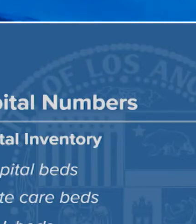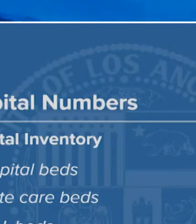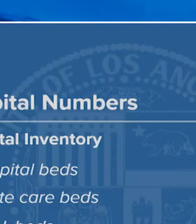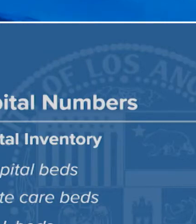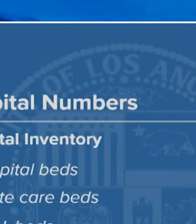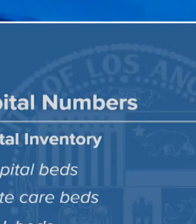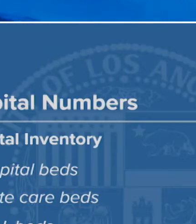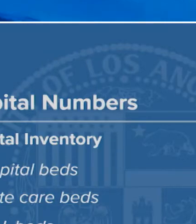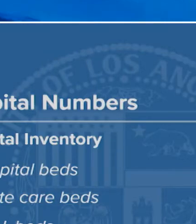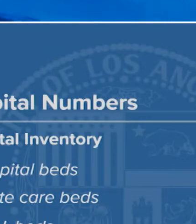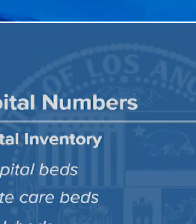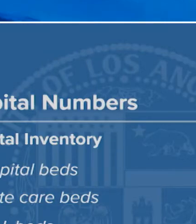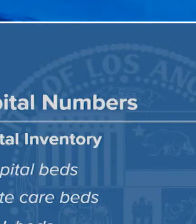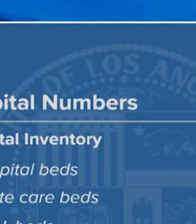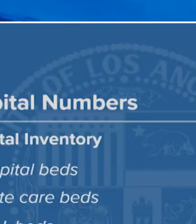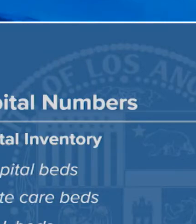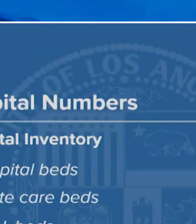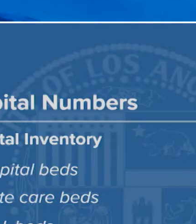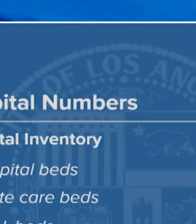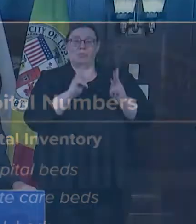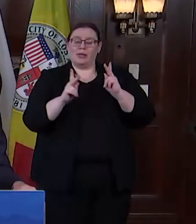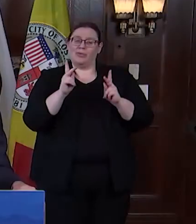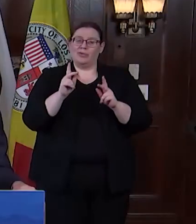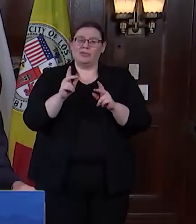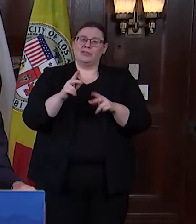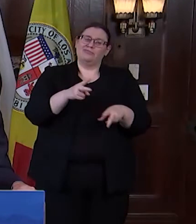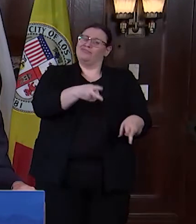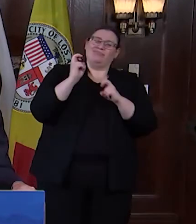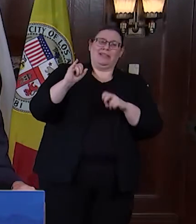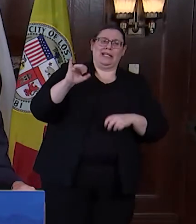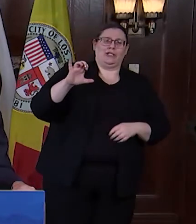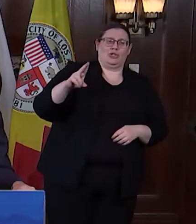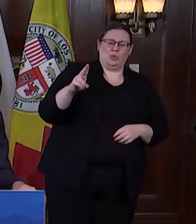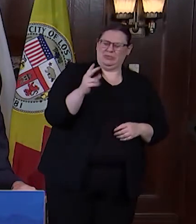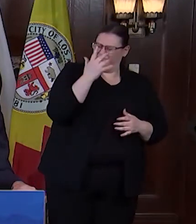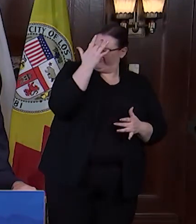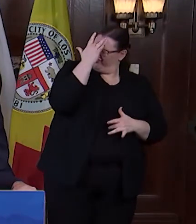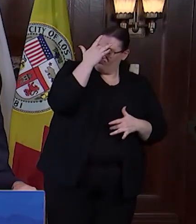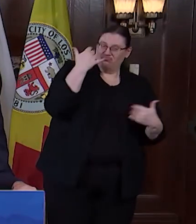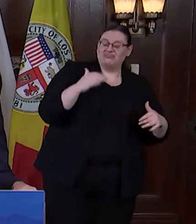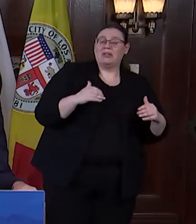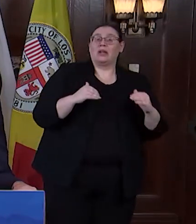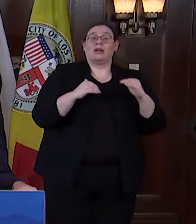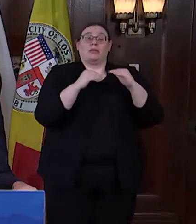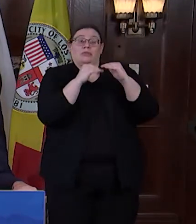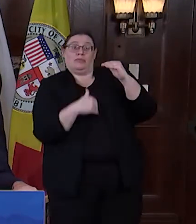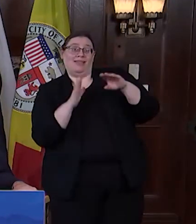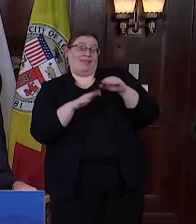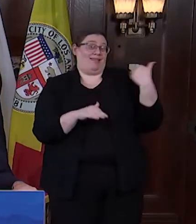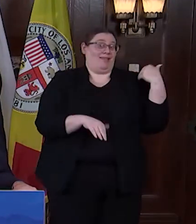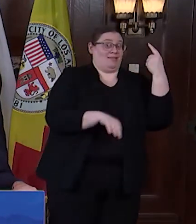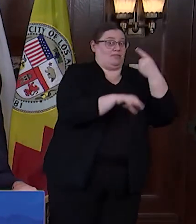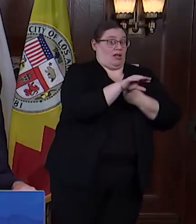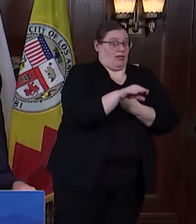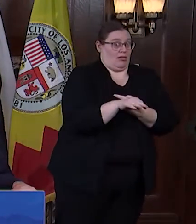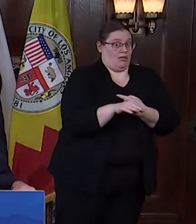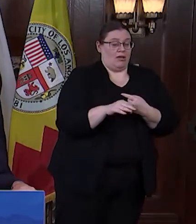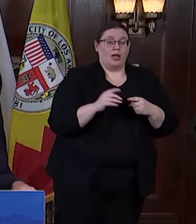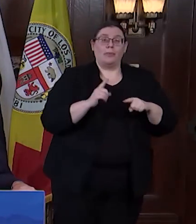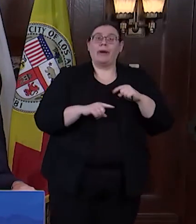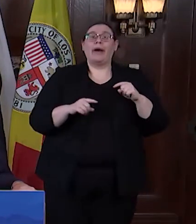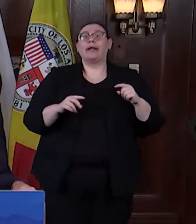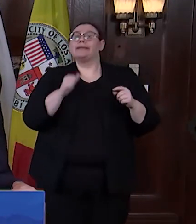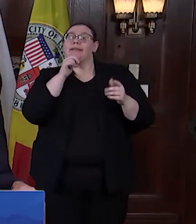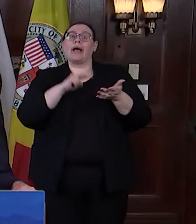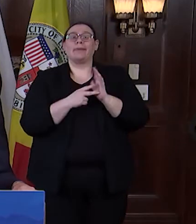we have 229 ICU patients who are severely sick, a substantial decrease since last month. But I never gloss over that